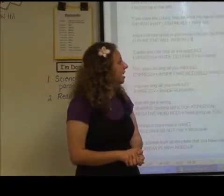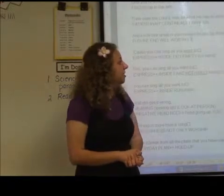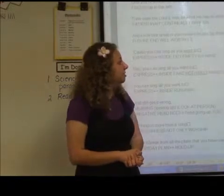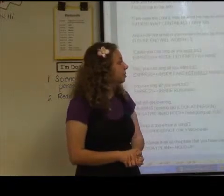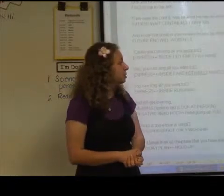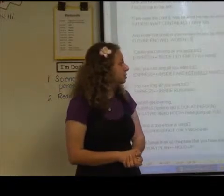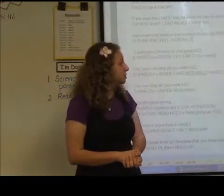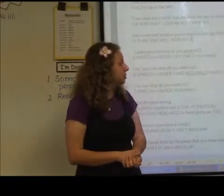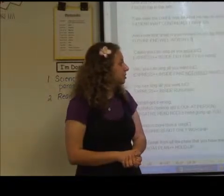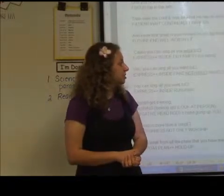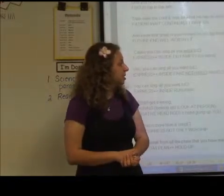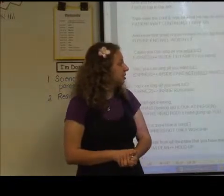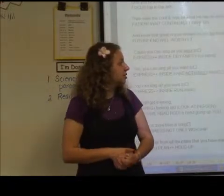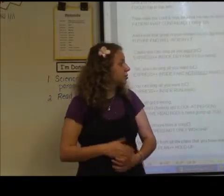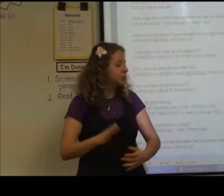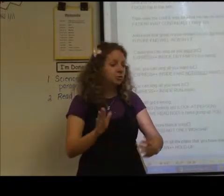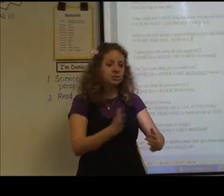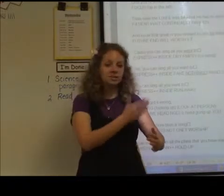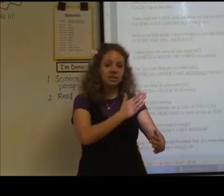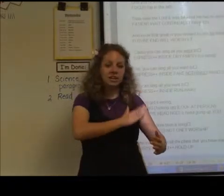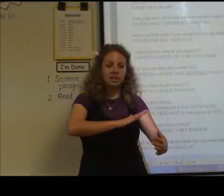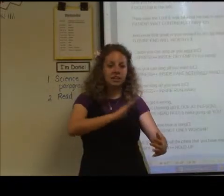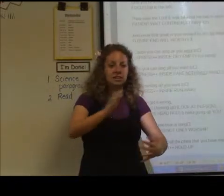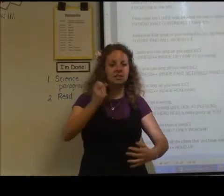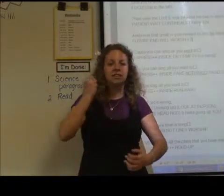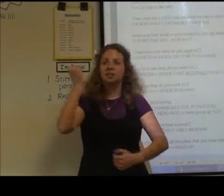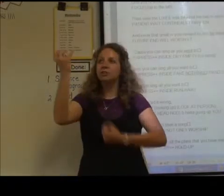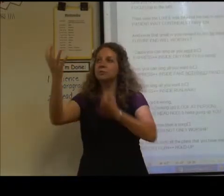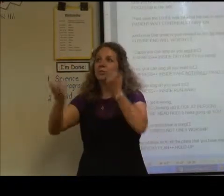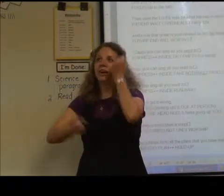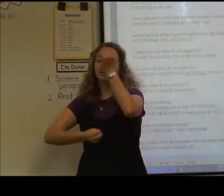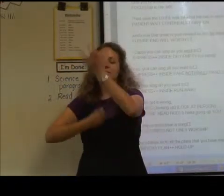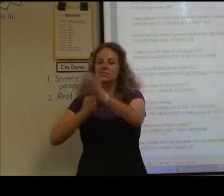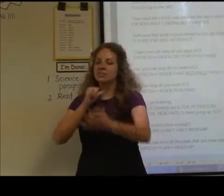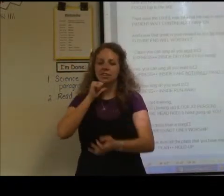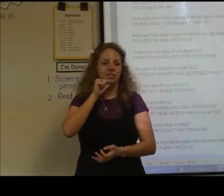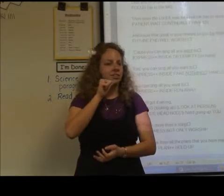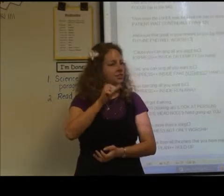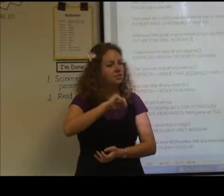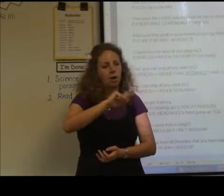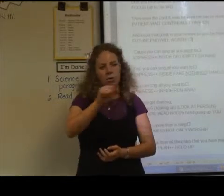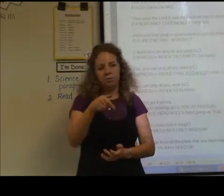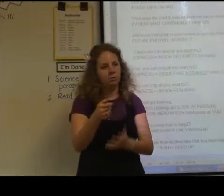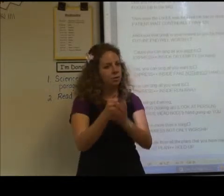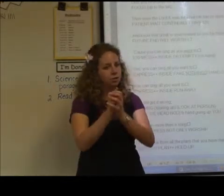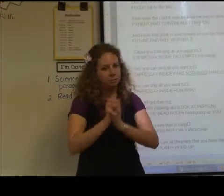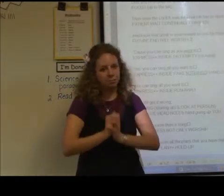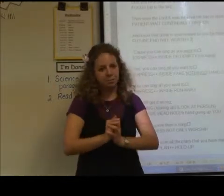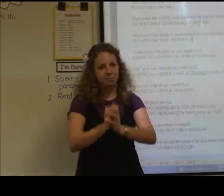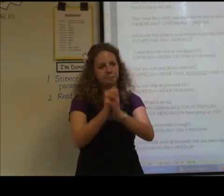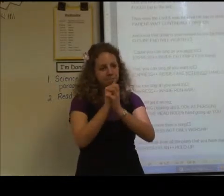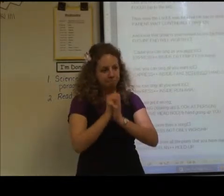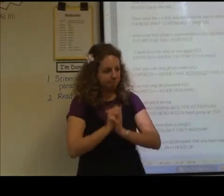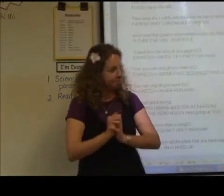and then worship is more than song. So sing, express, not only worship.